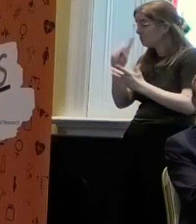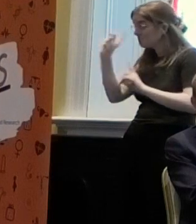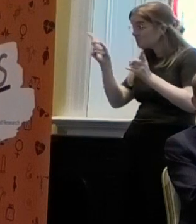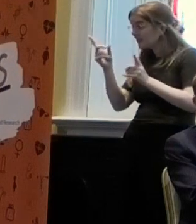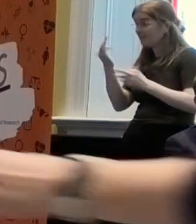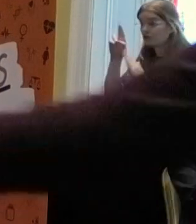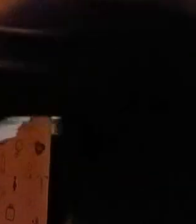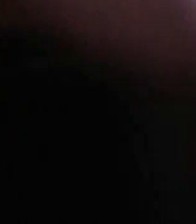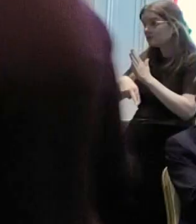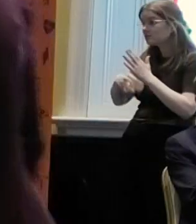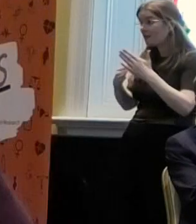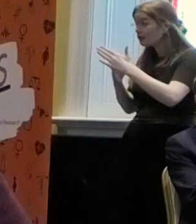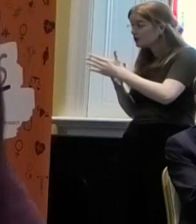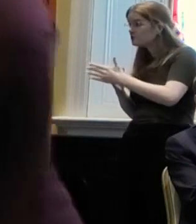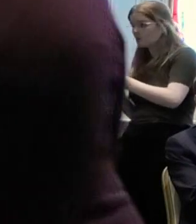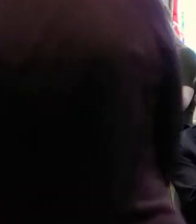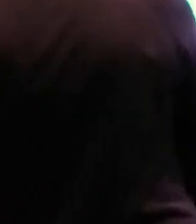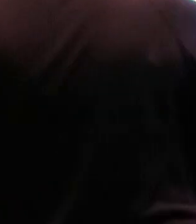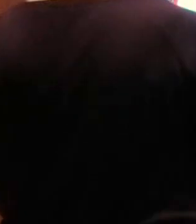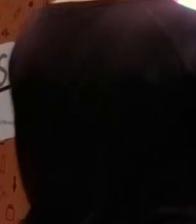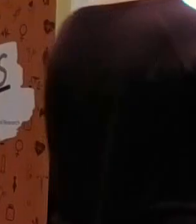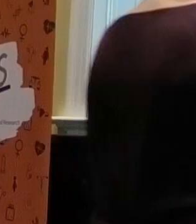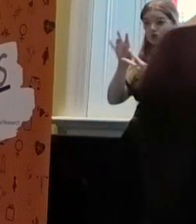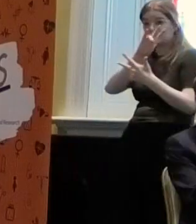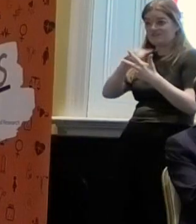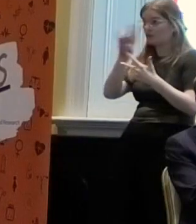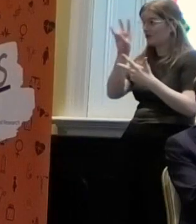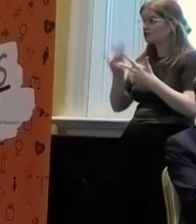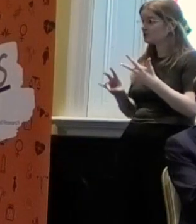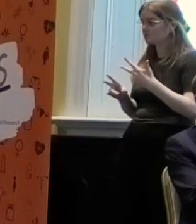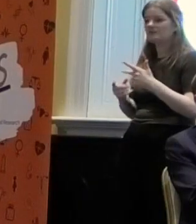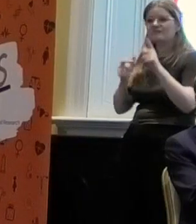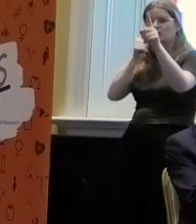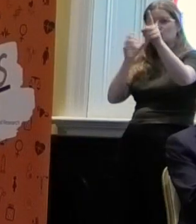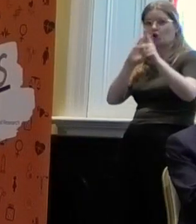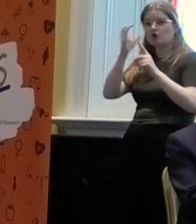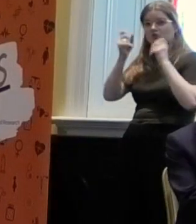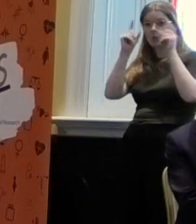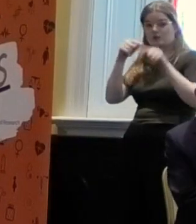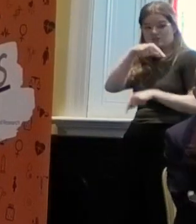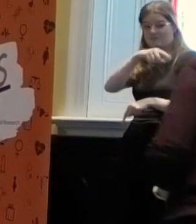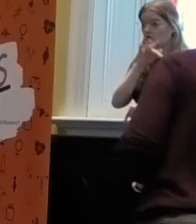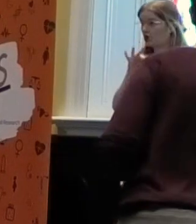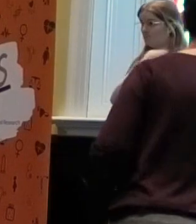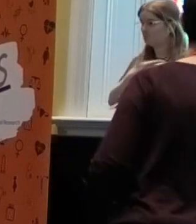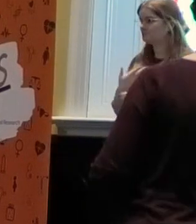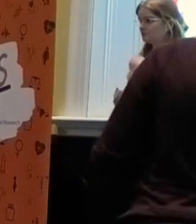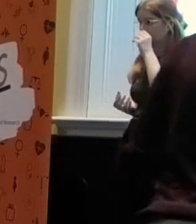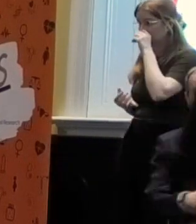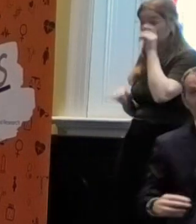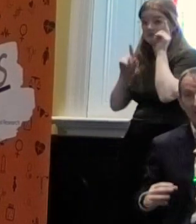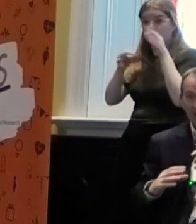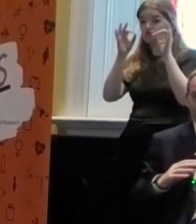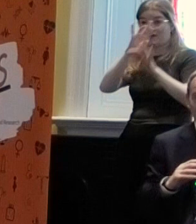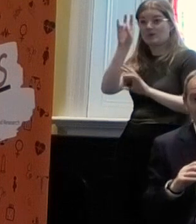Great, thank you. Three very different questions. We might start with the one about cultural awareness. Fergal, maybe you could take that one. Thank you. Thank you for your question. It's an